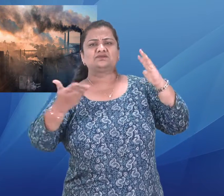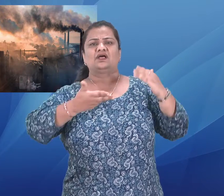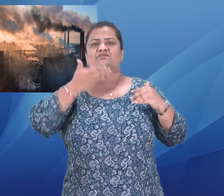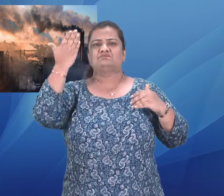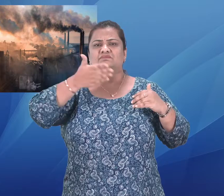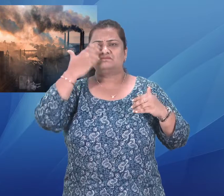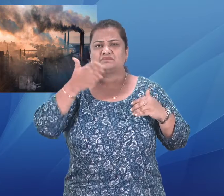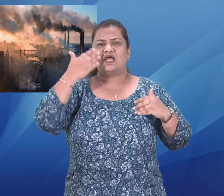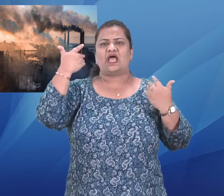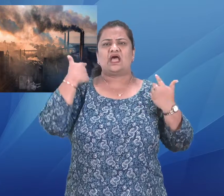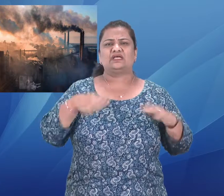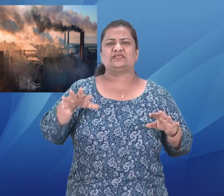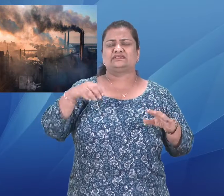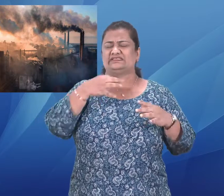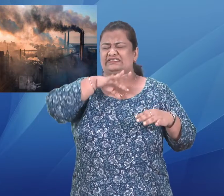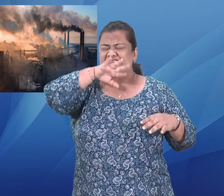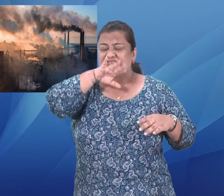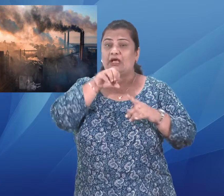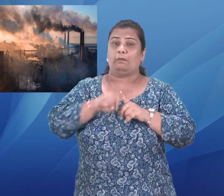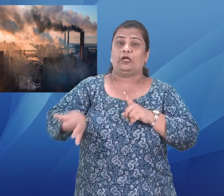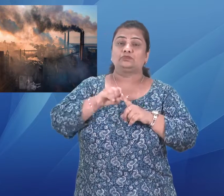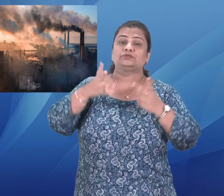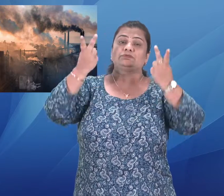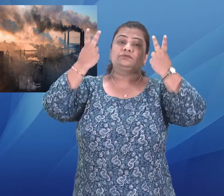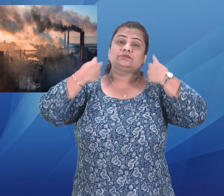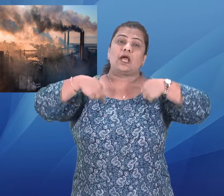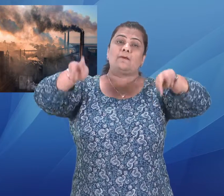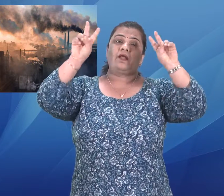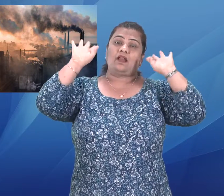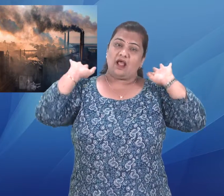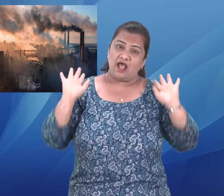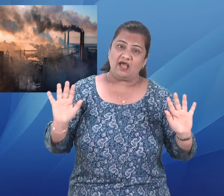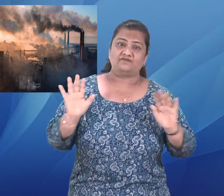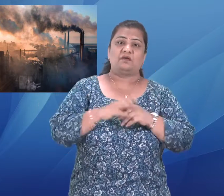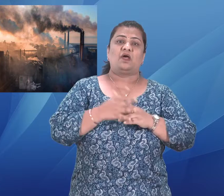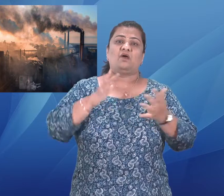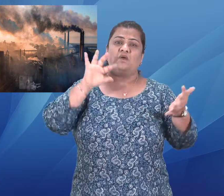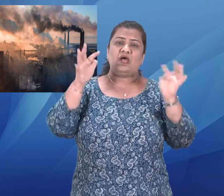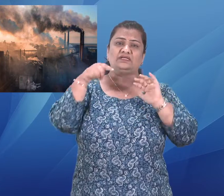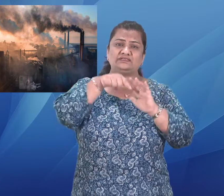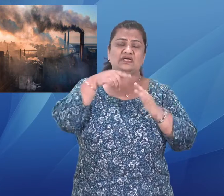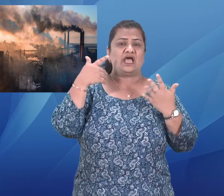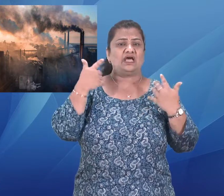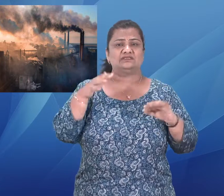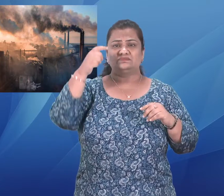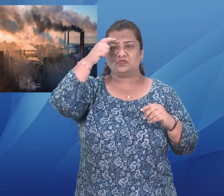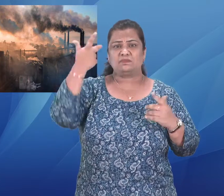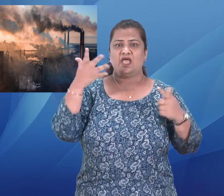earth breathe air containing too many pollutants. Data from the UN Health Agency showed that every corner of the globe is dealing with